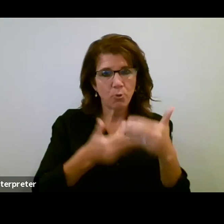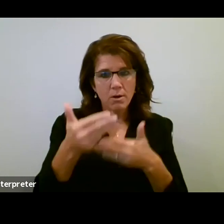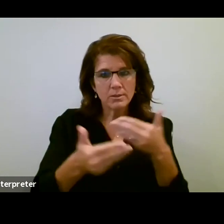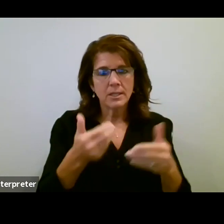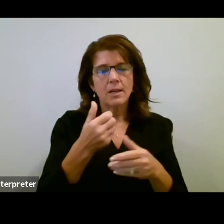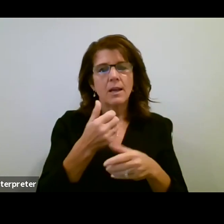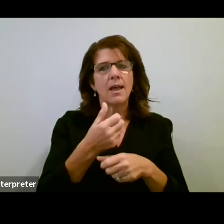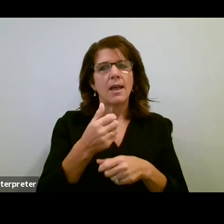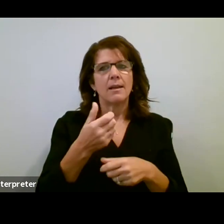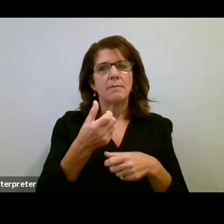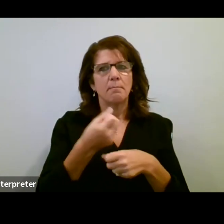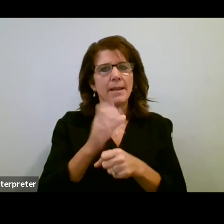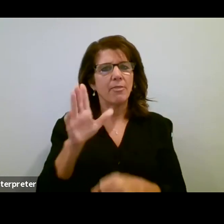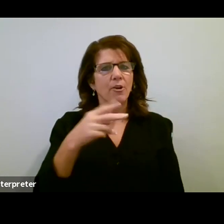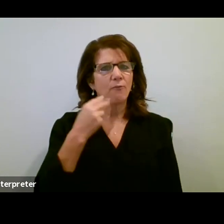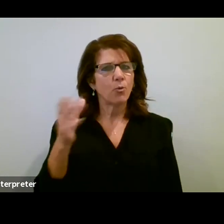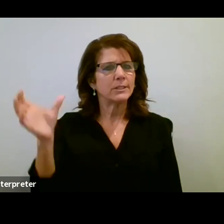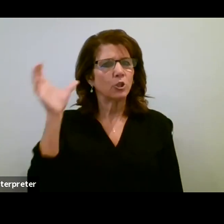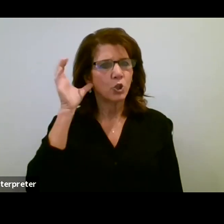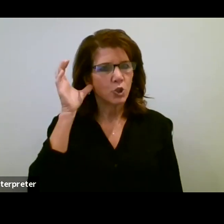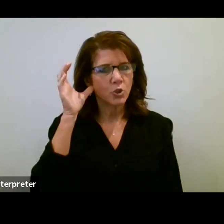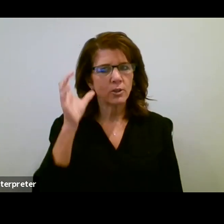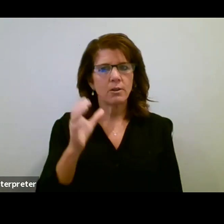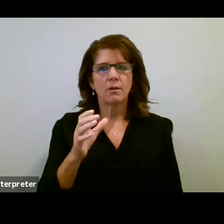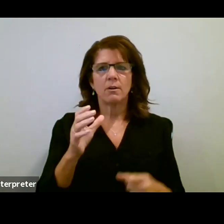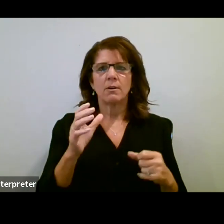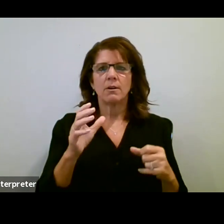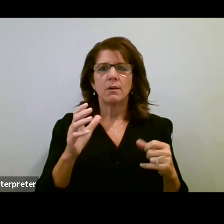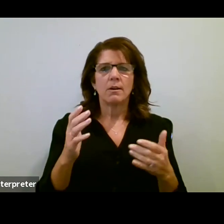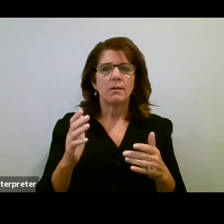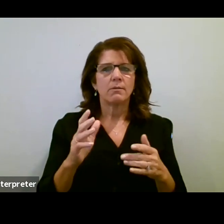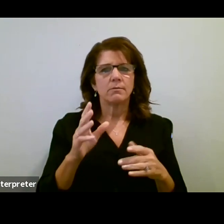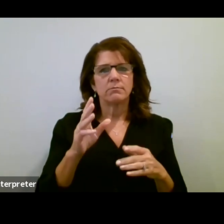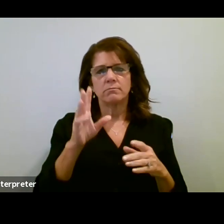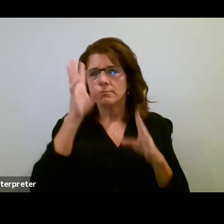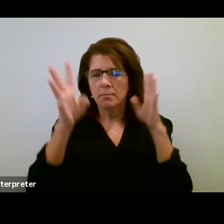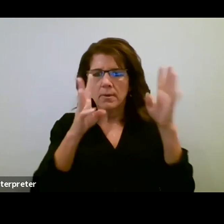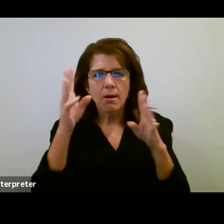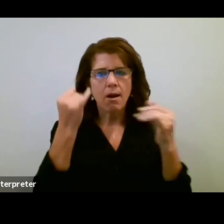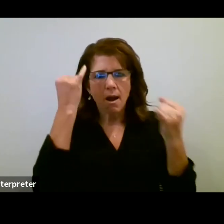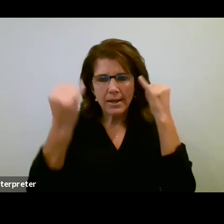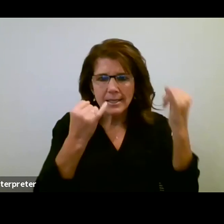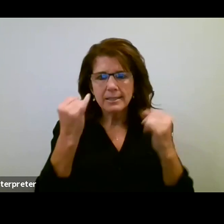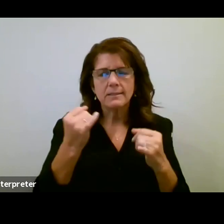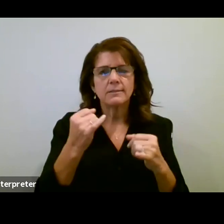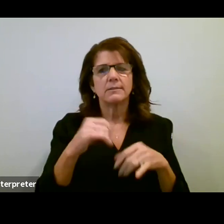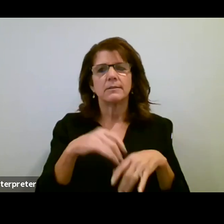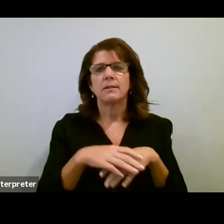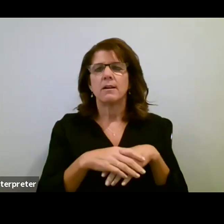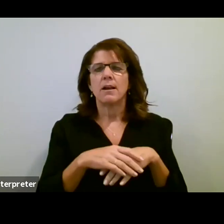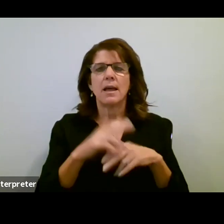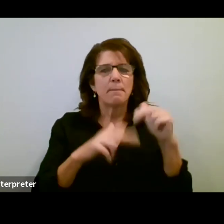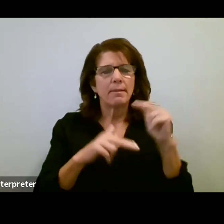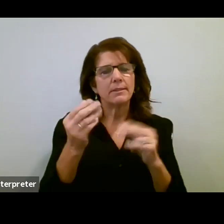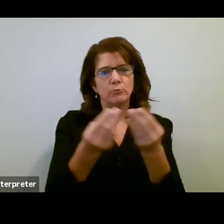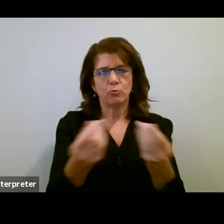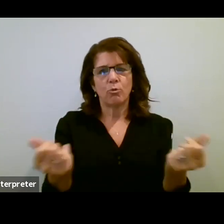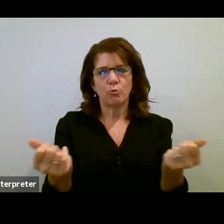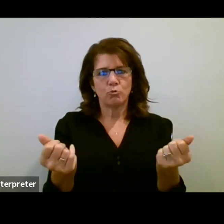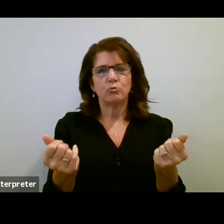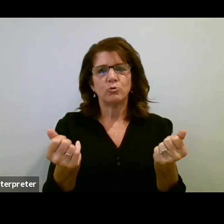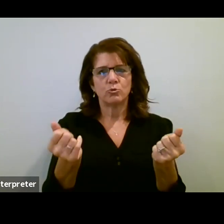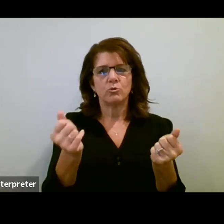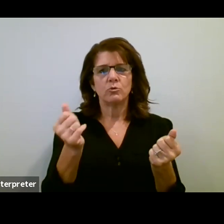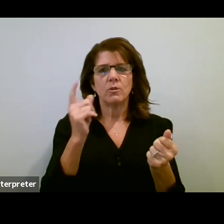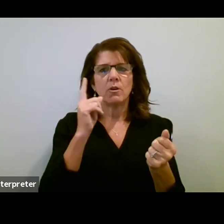their voices heard, generating analyses and proposing ideas, and working towards building solutions across